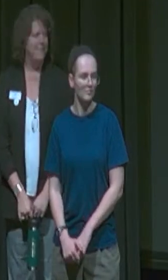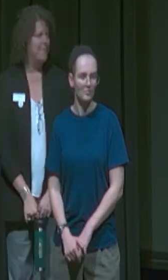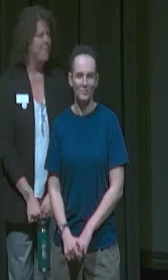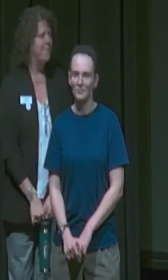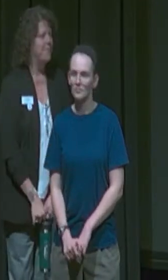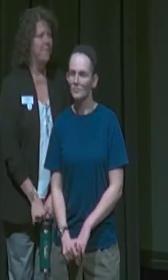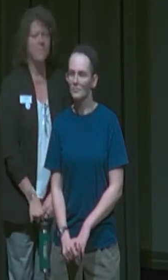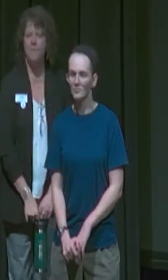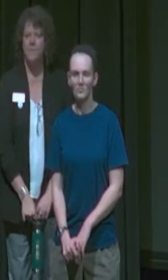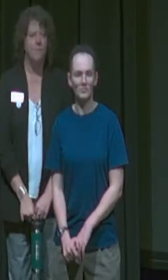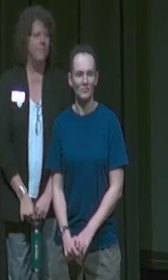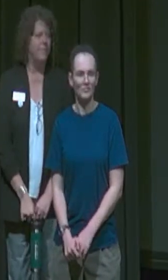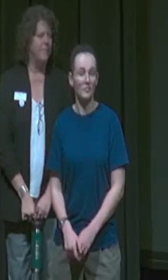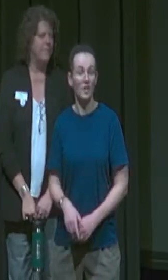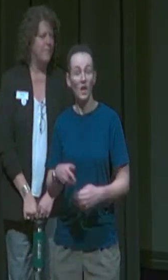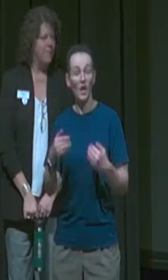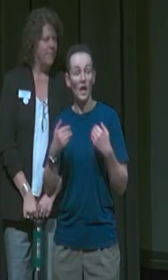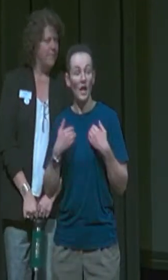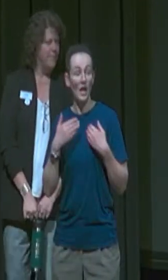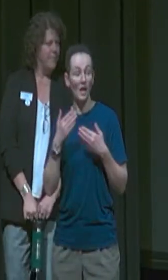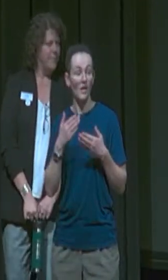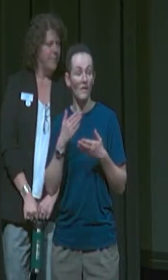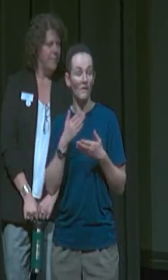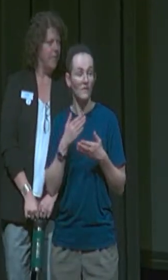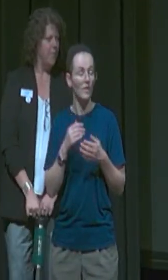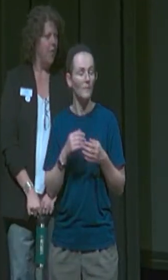Do you have any kind of